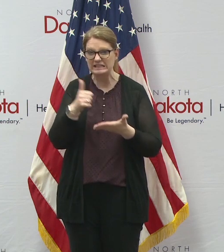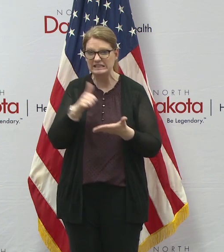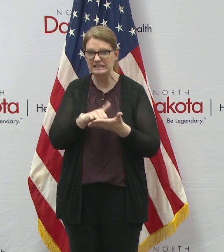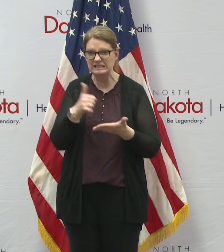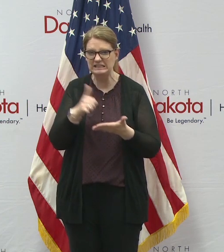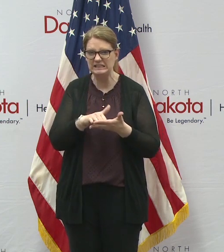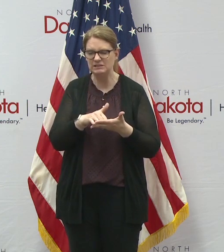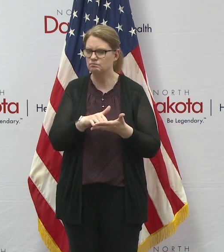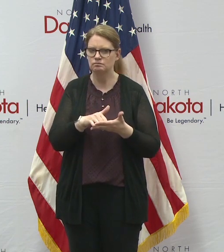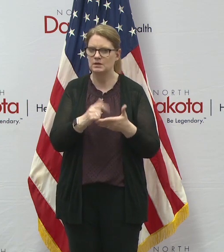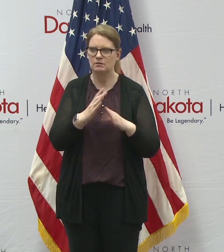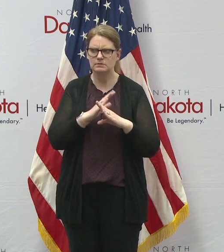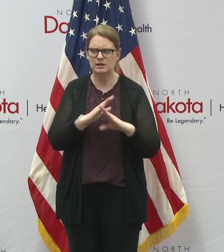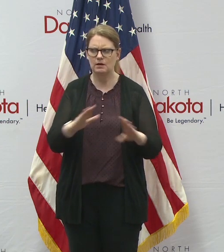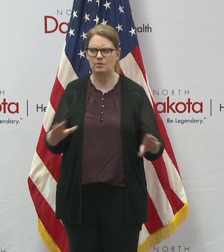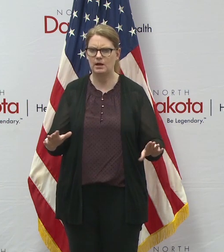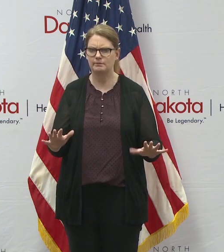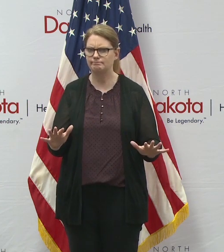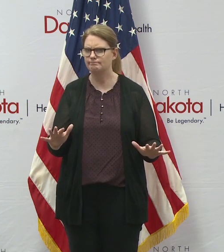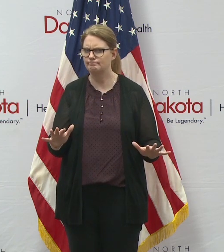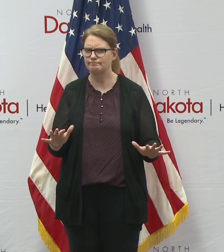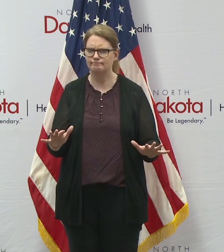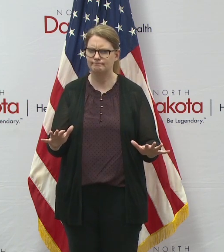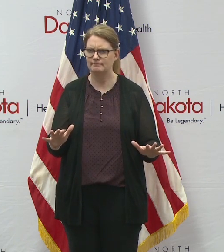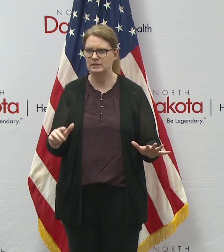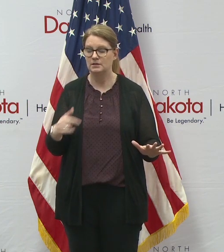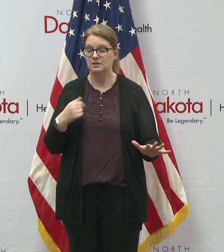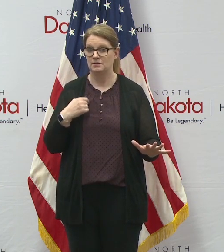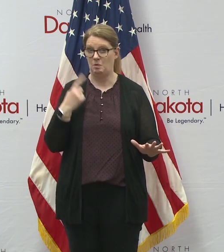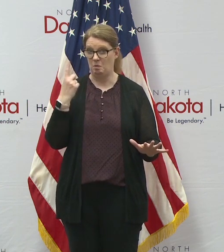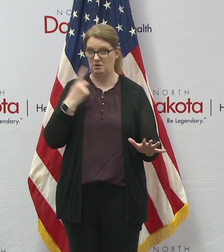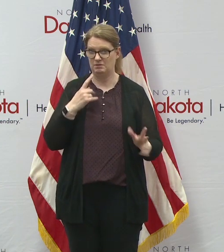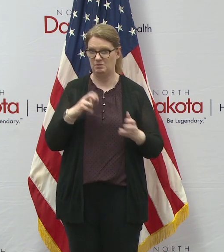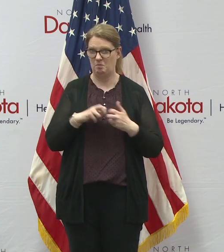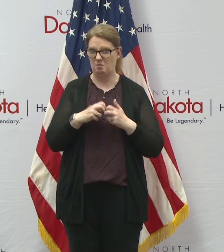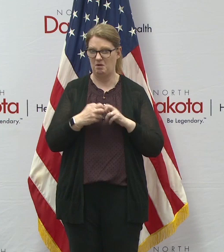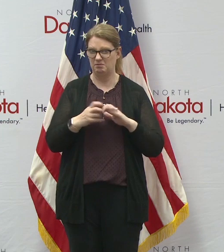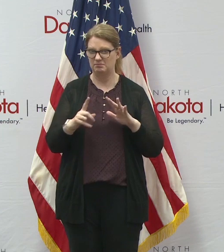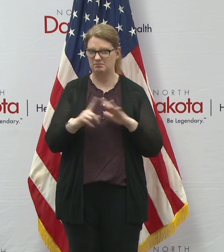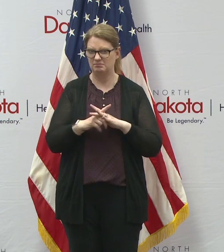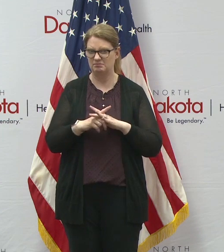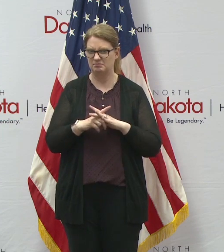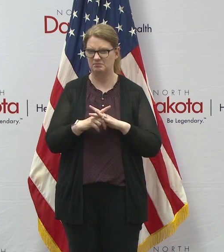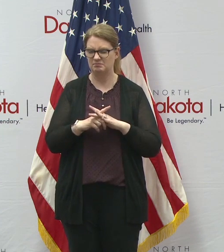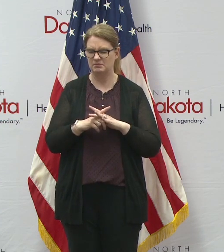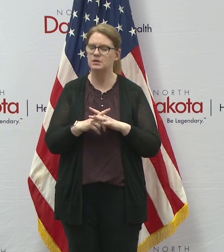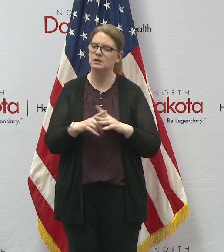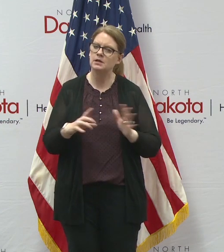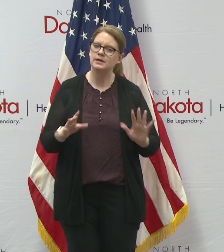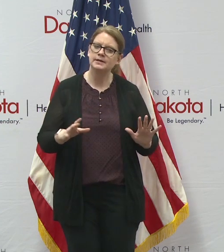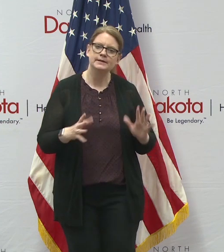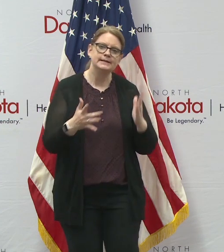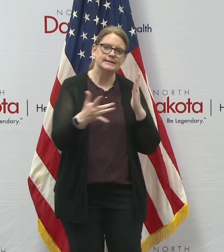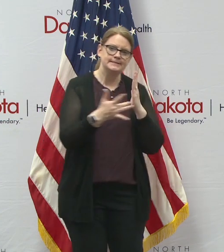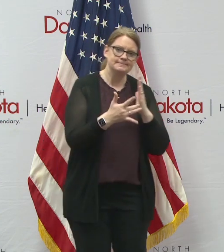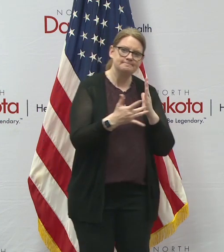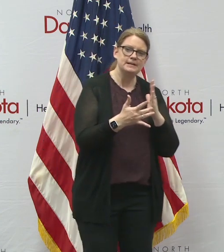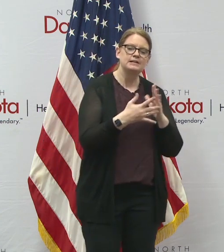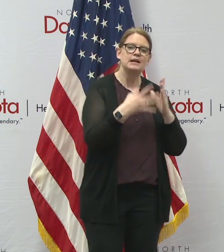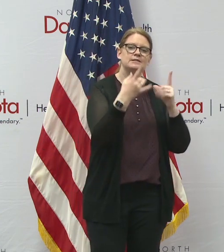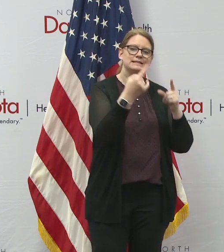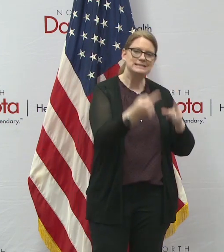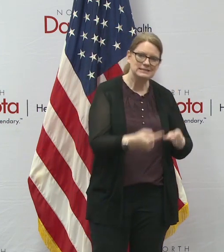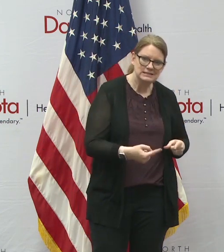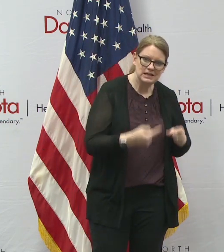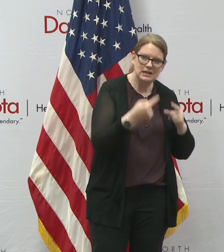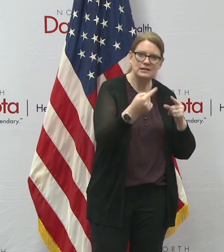weeks. And so we're wondering if the other shoe is going to fall. But with that, we've heard that there are some challenges. Technology has been a challenge, not in so